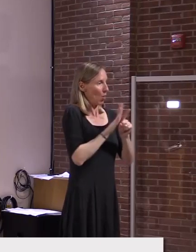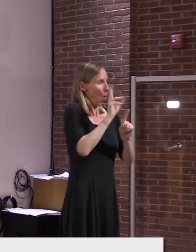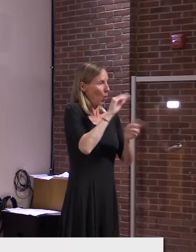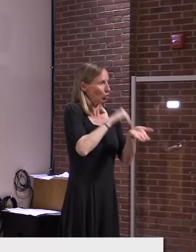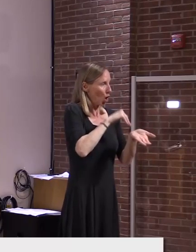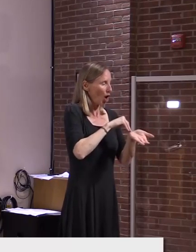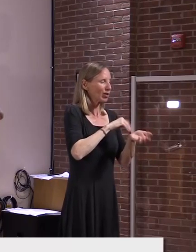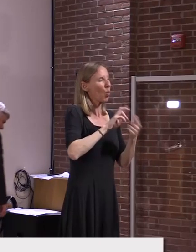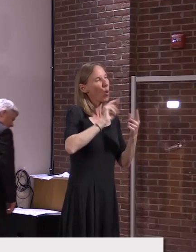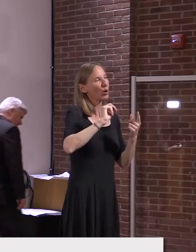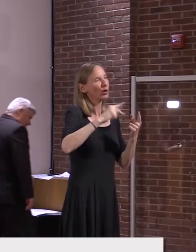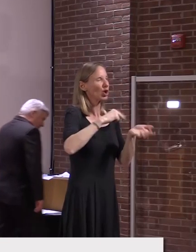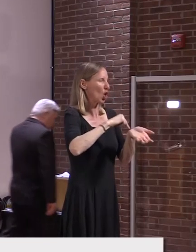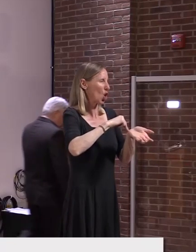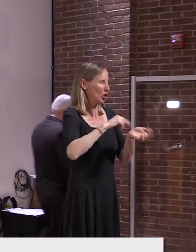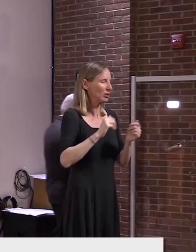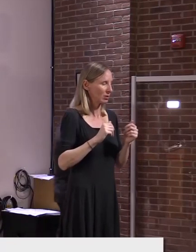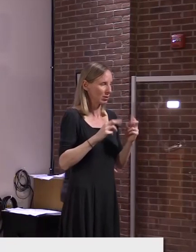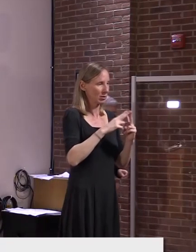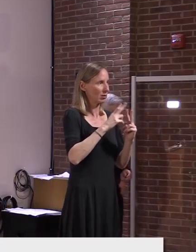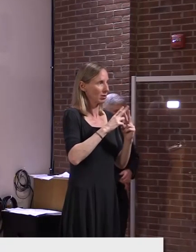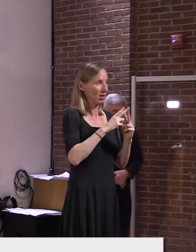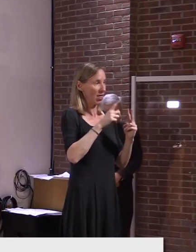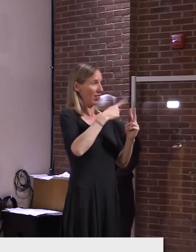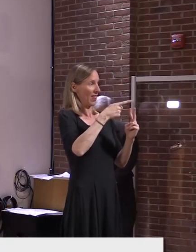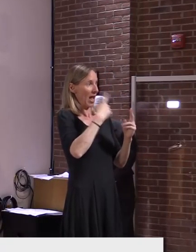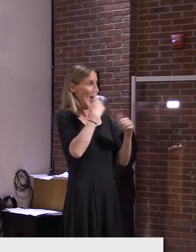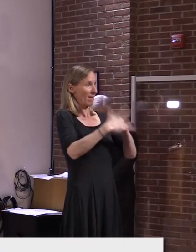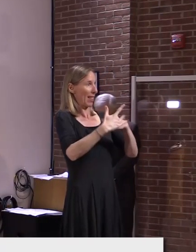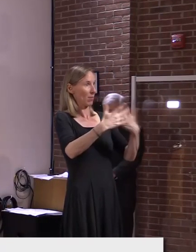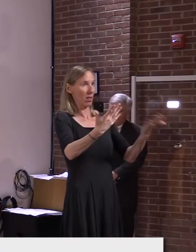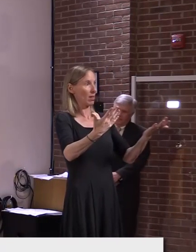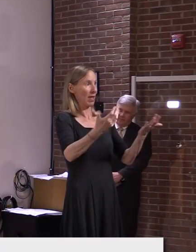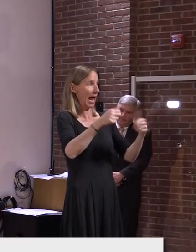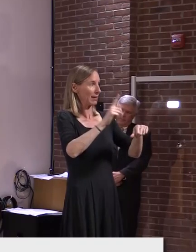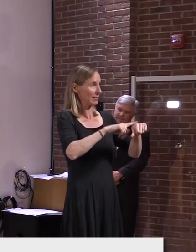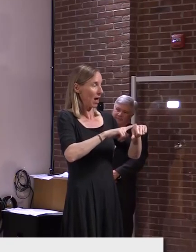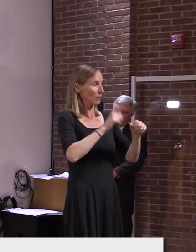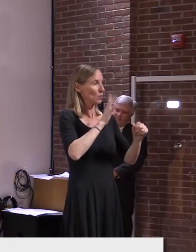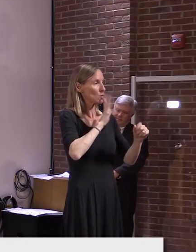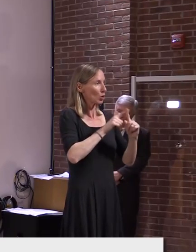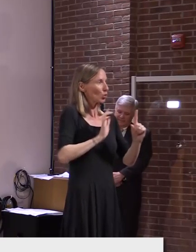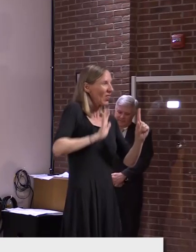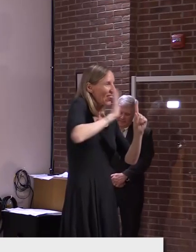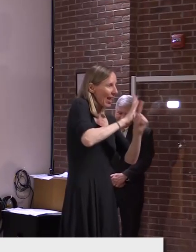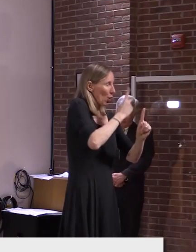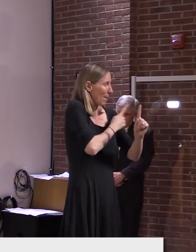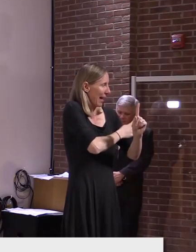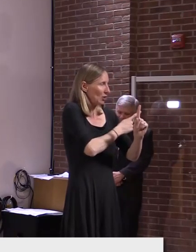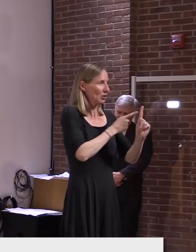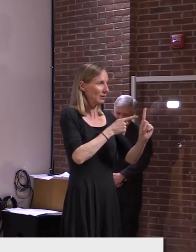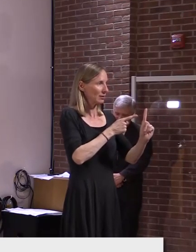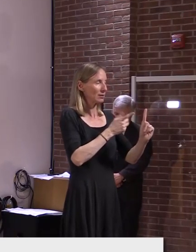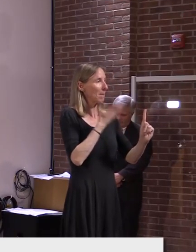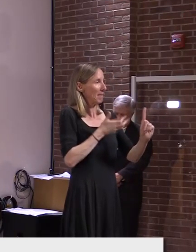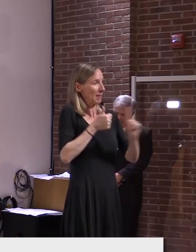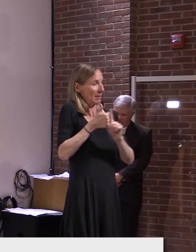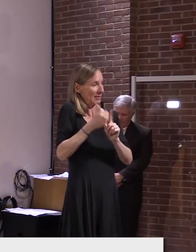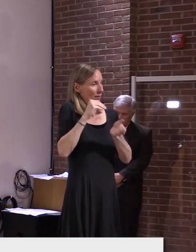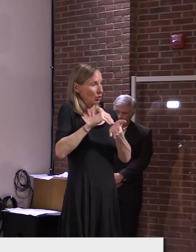through this time, that community has been available to talk to their individual patients, even if they couldn't be the ones delivering